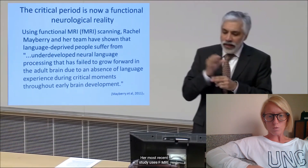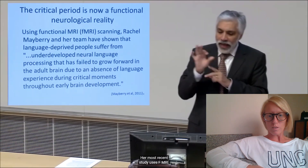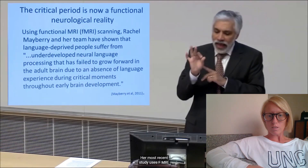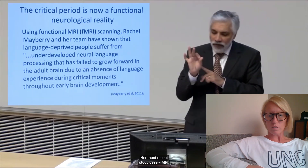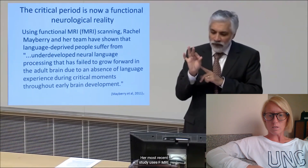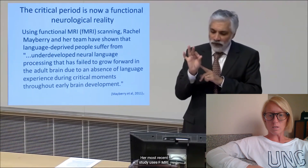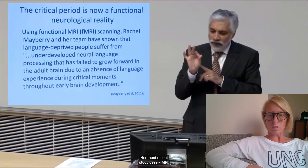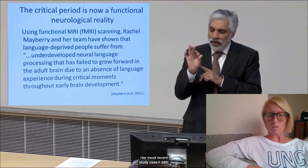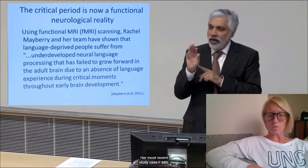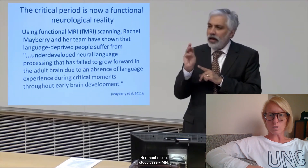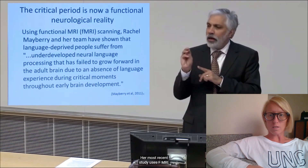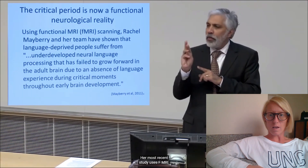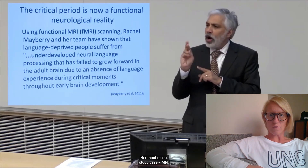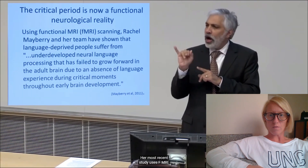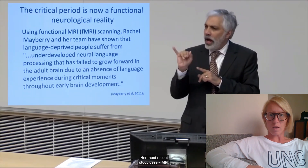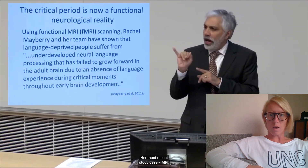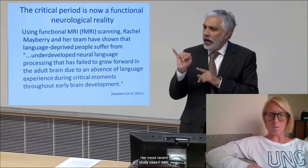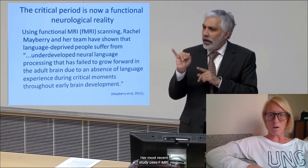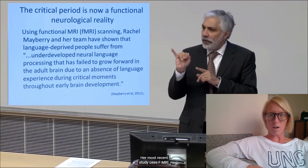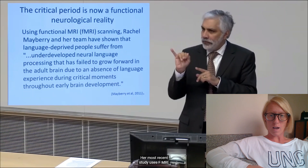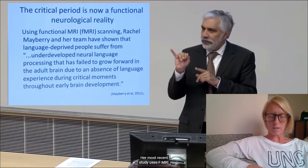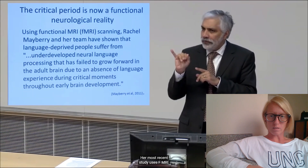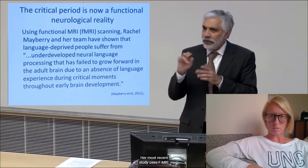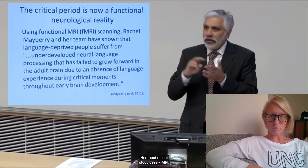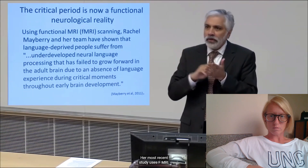study uses